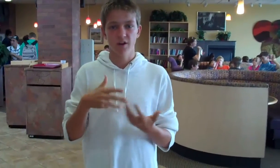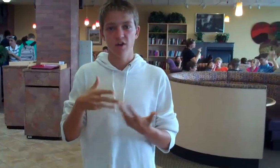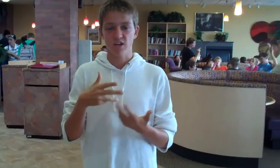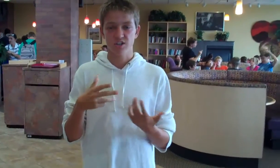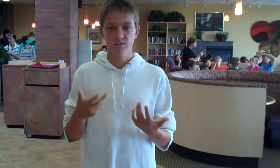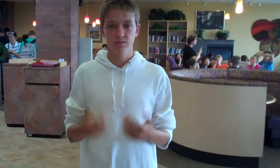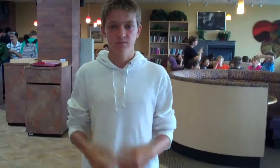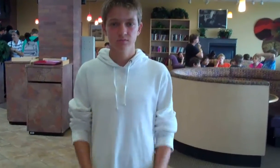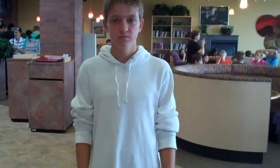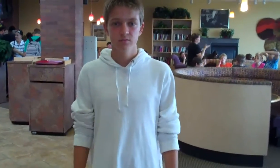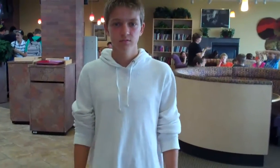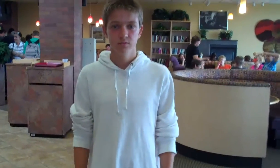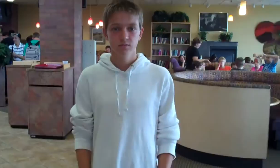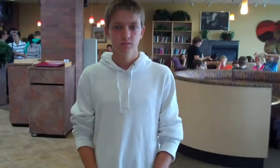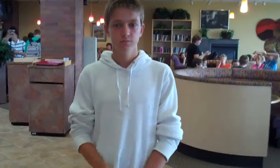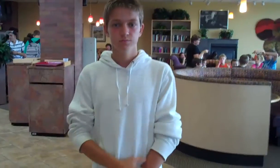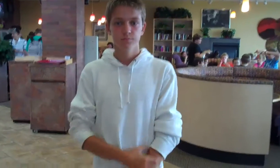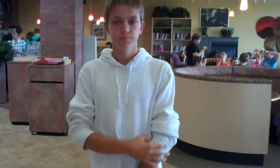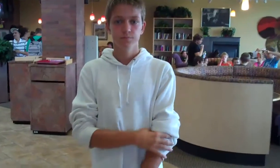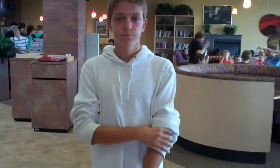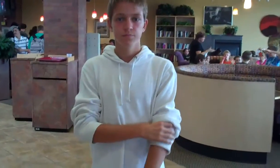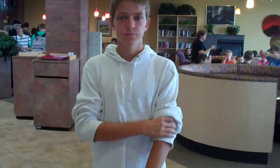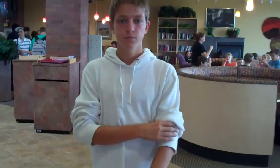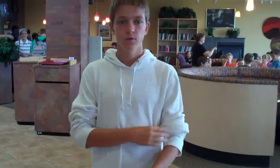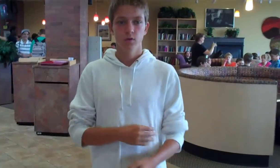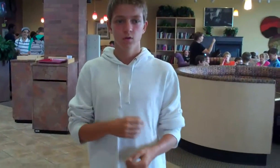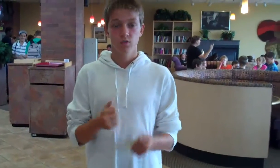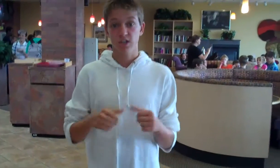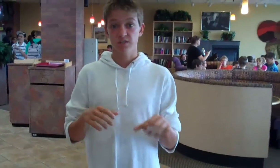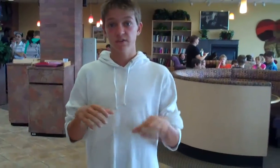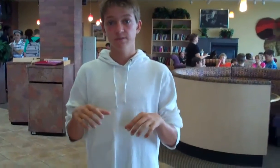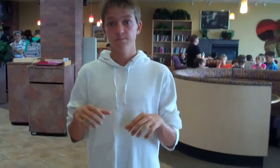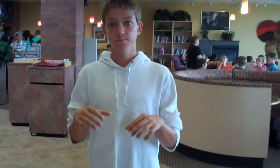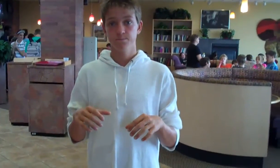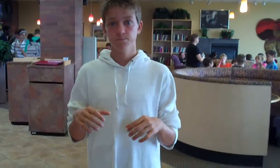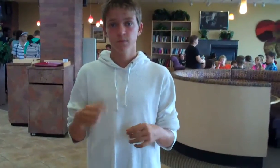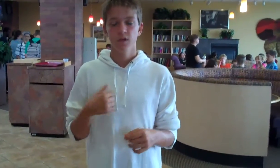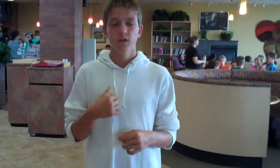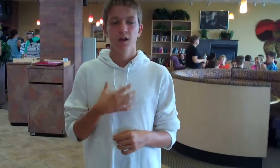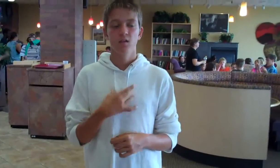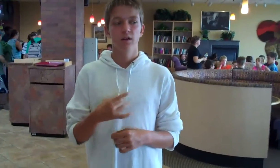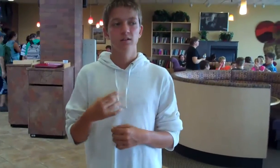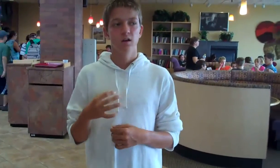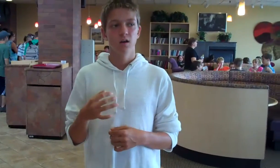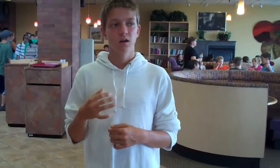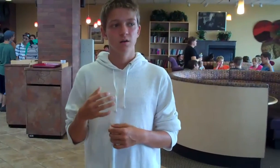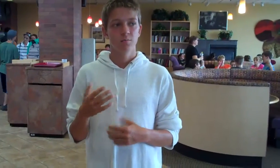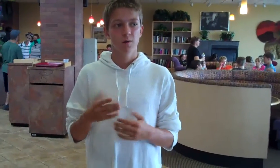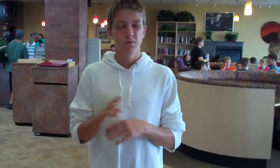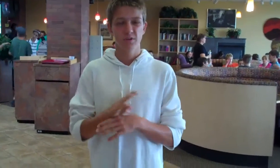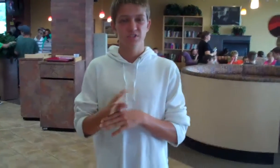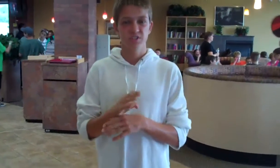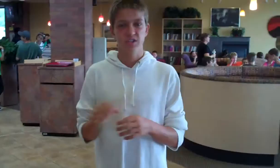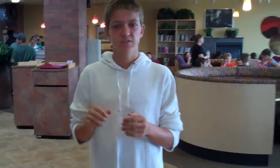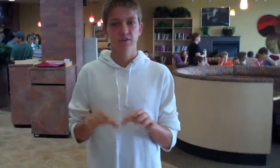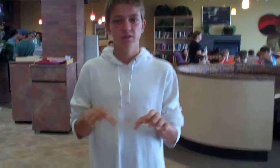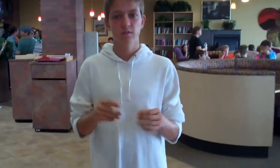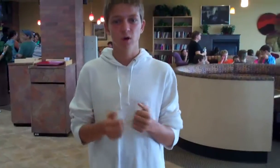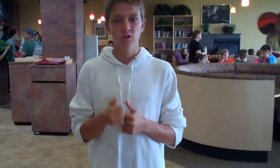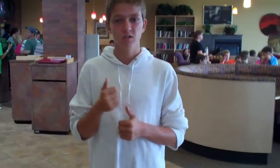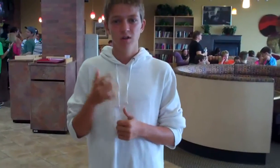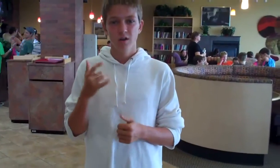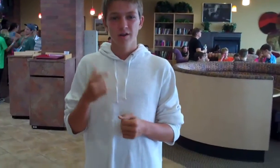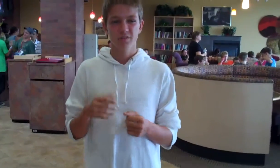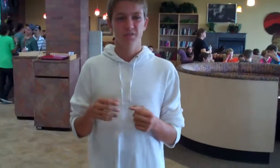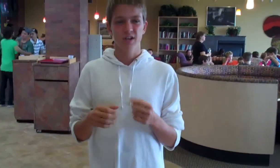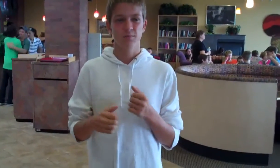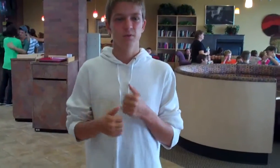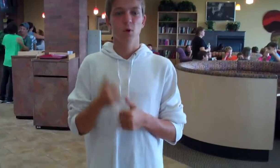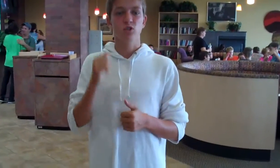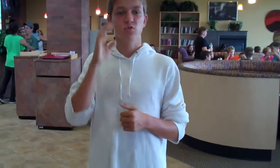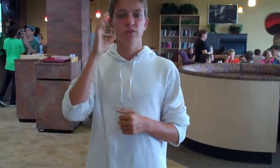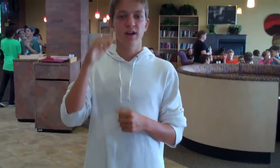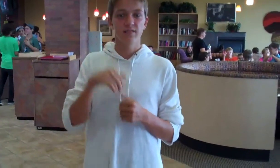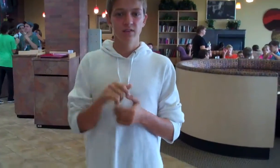engrave.